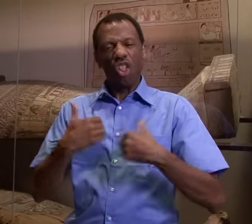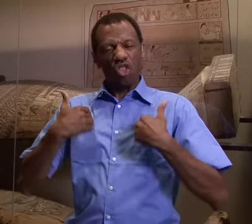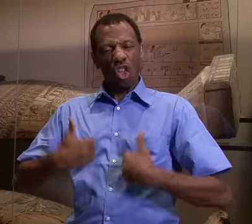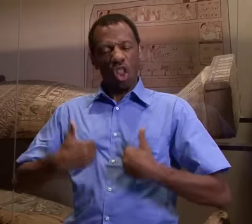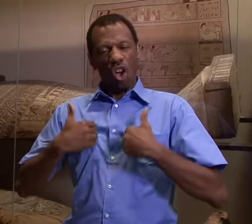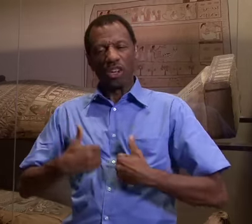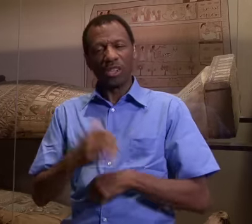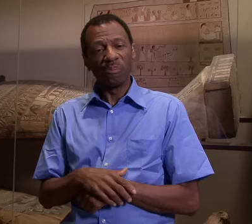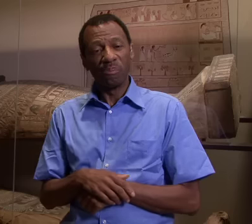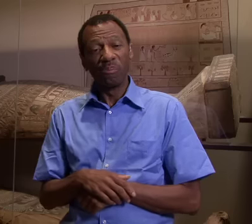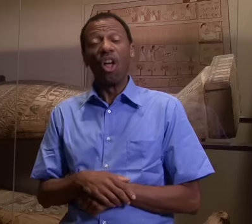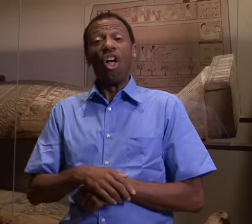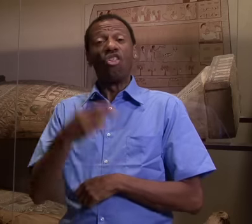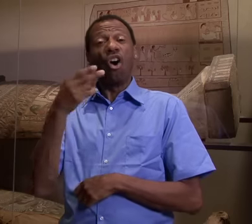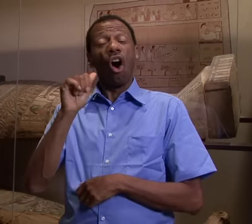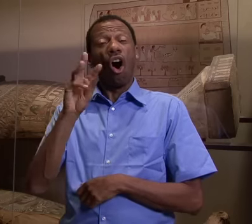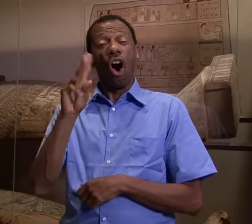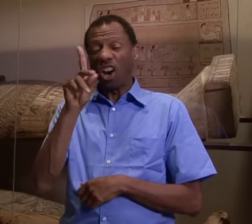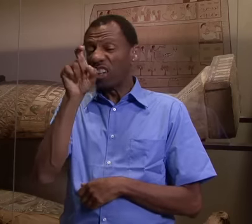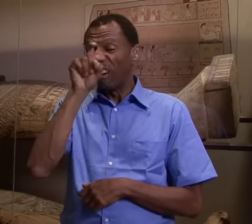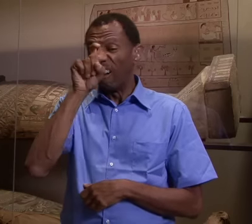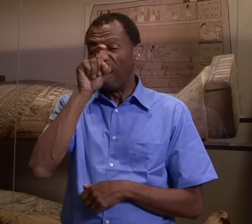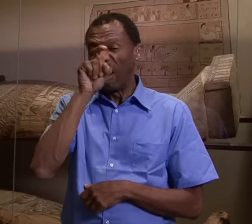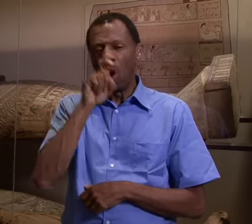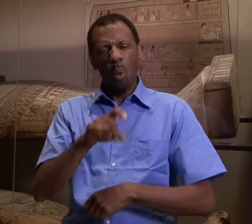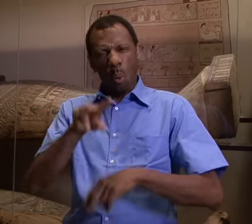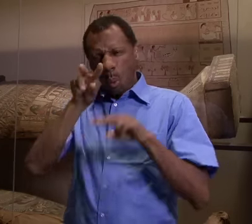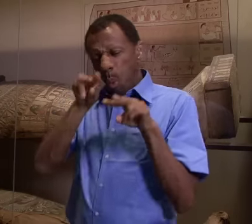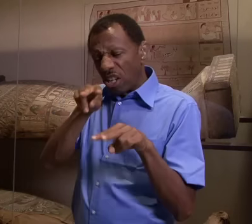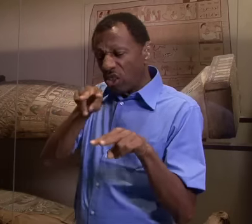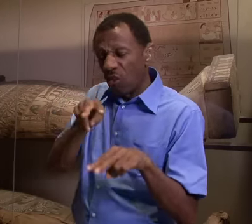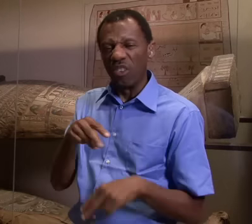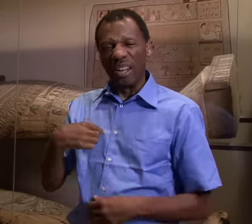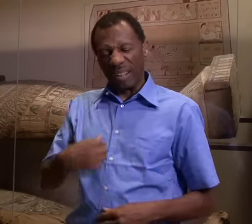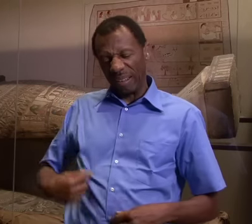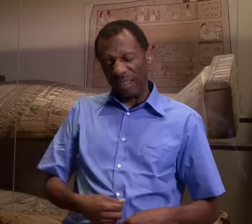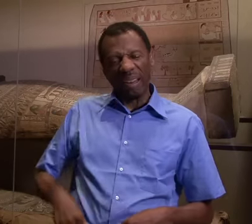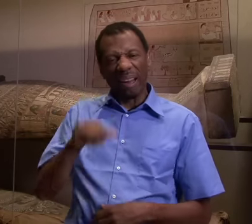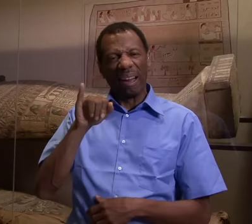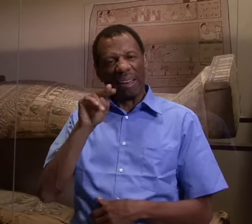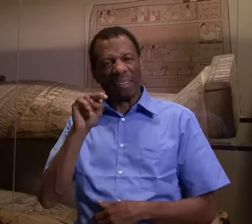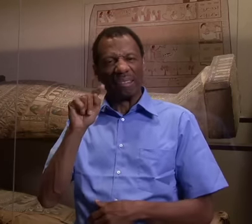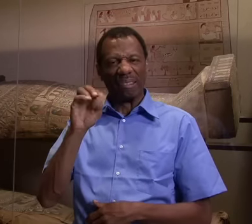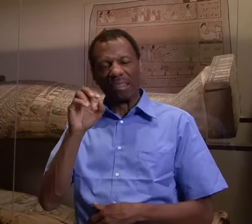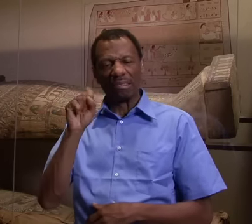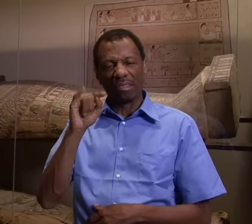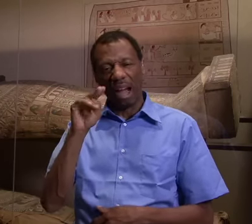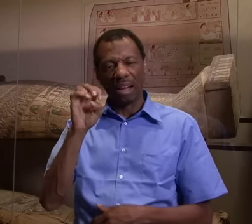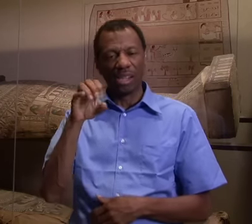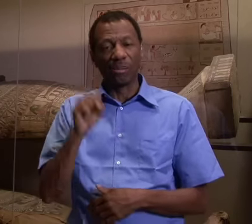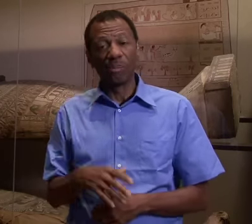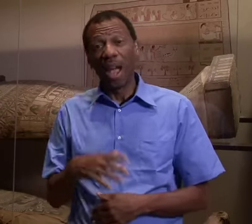Human guarded the liver. The ape protected the lungs. The hawk watched over the